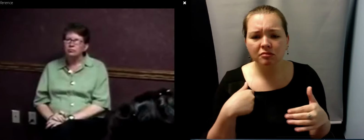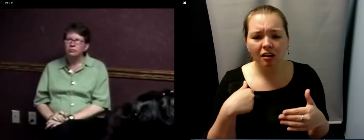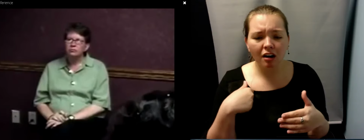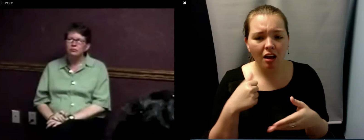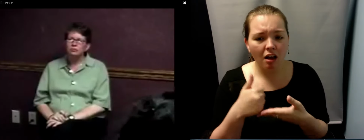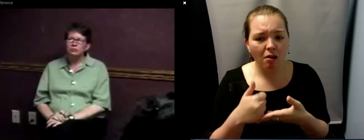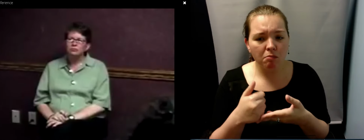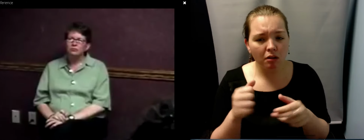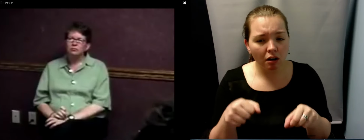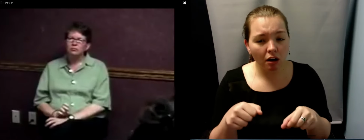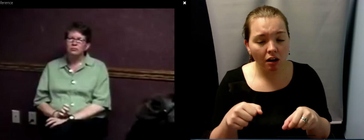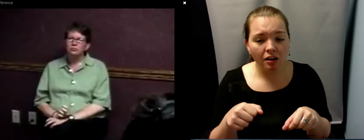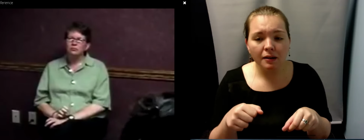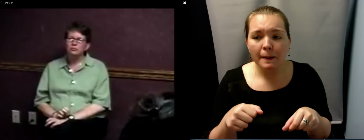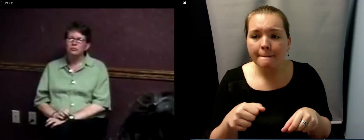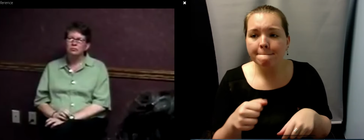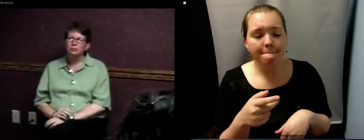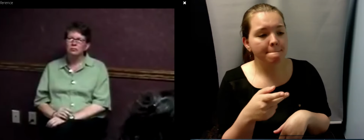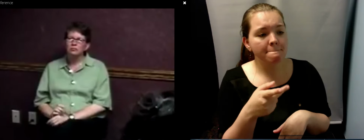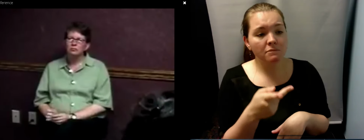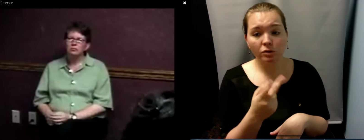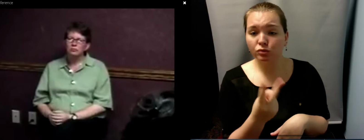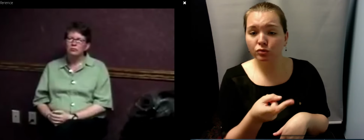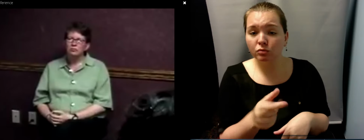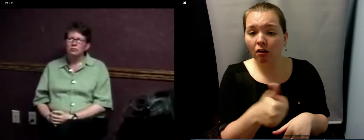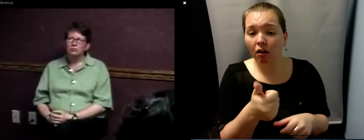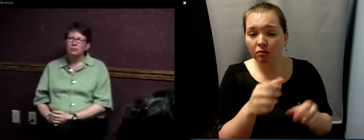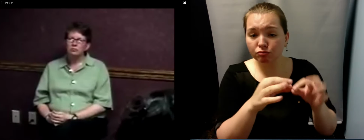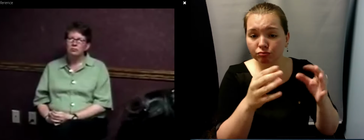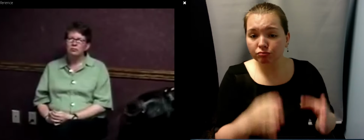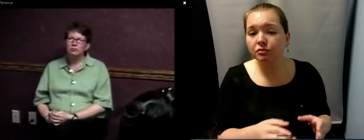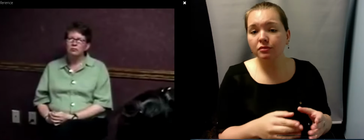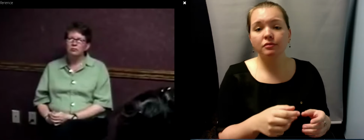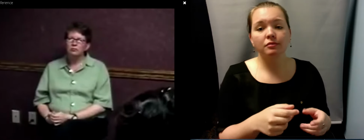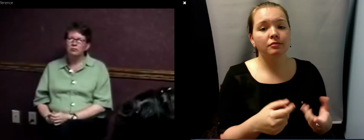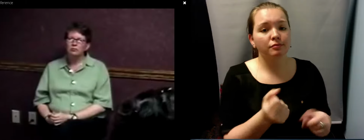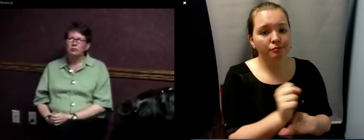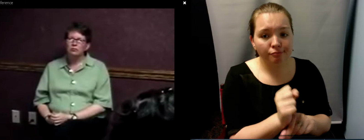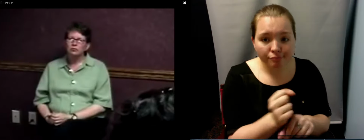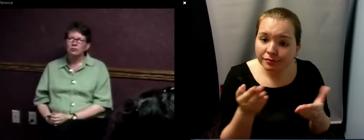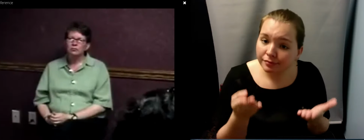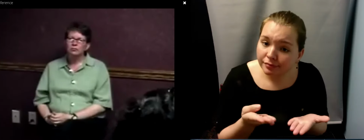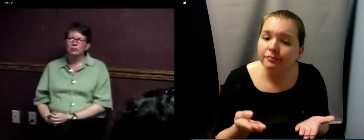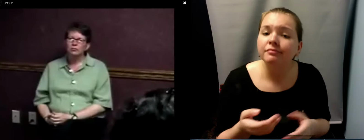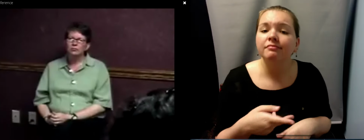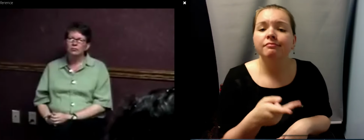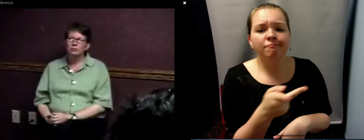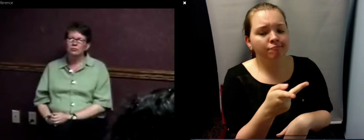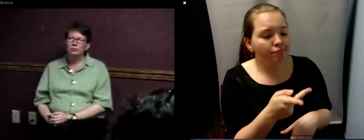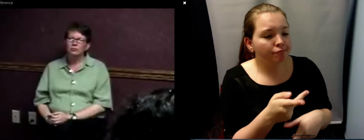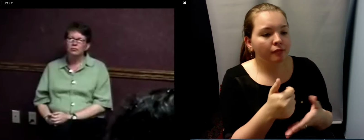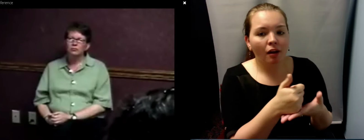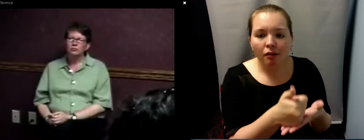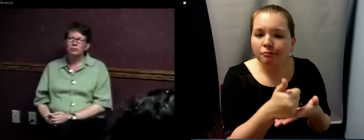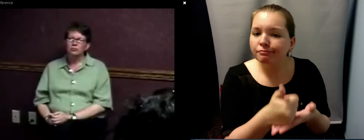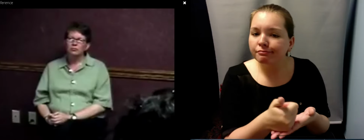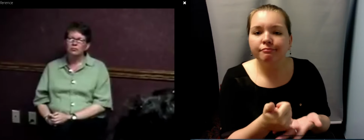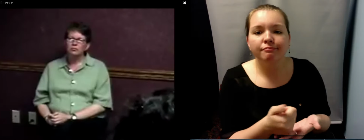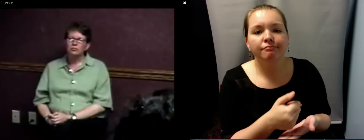there's 2 other interpreters working in this school, and my understanding is that they help each other out some